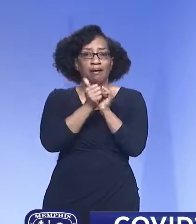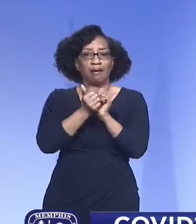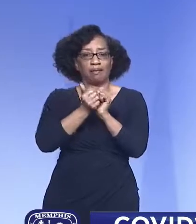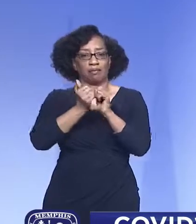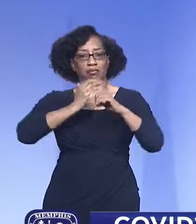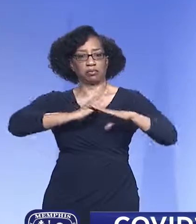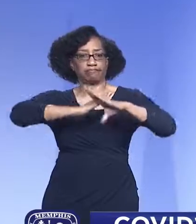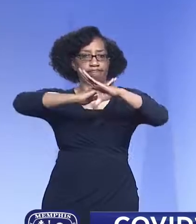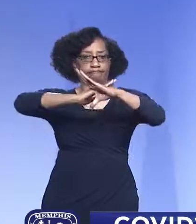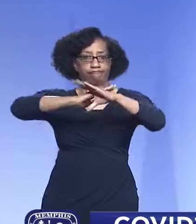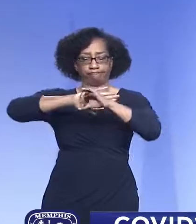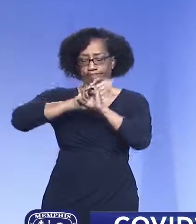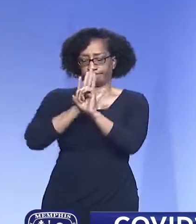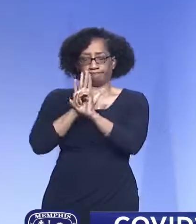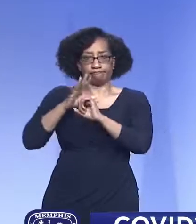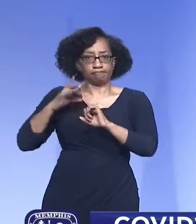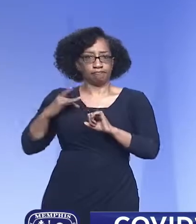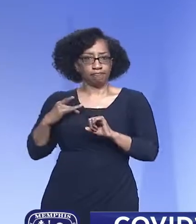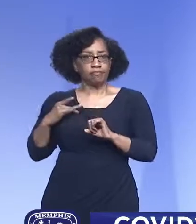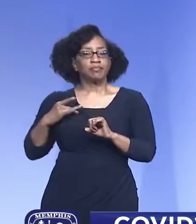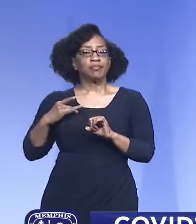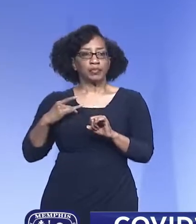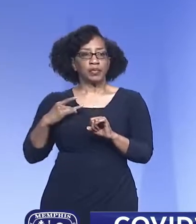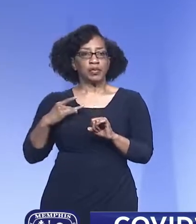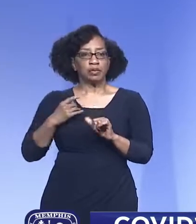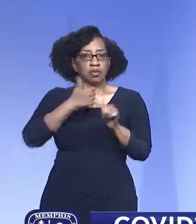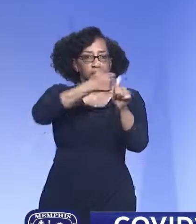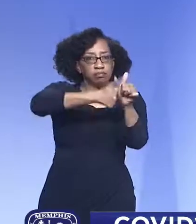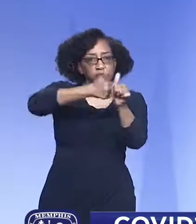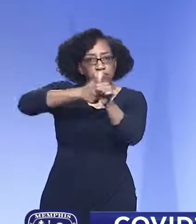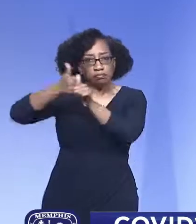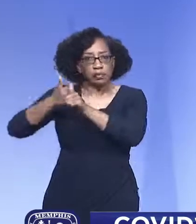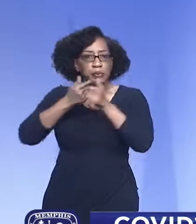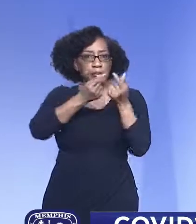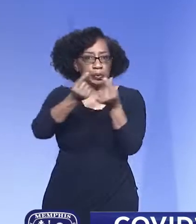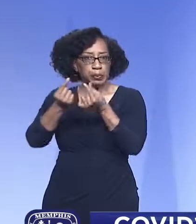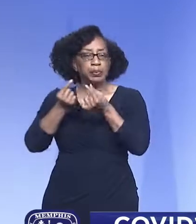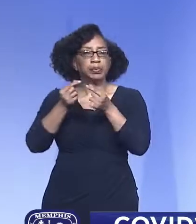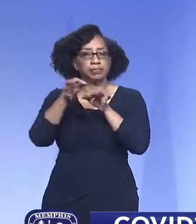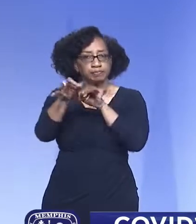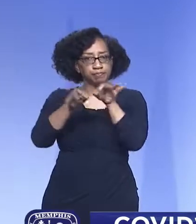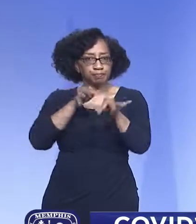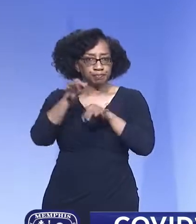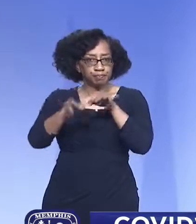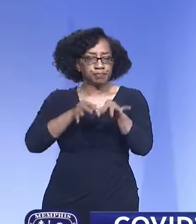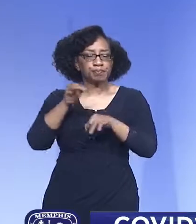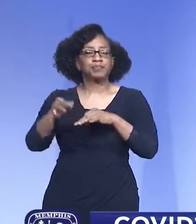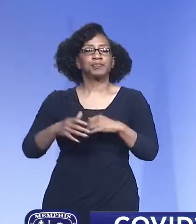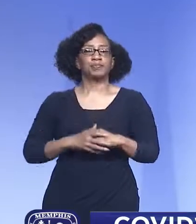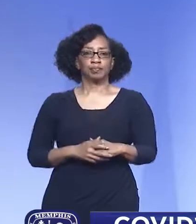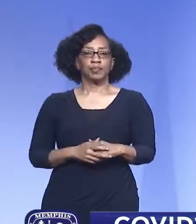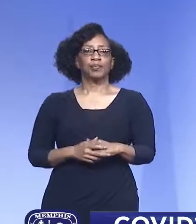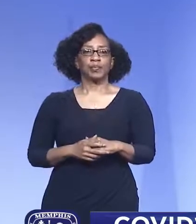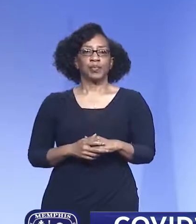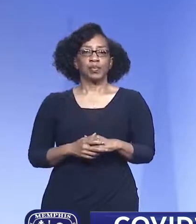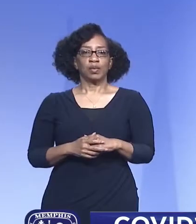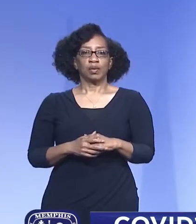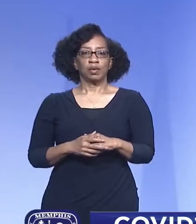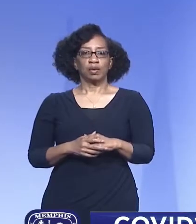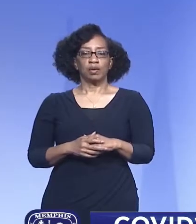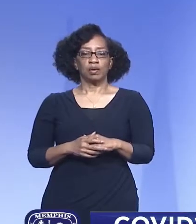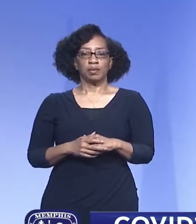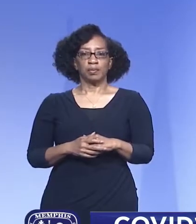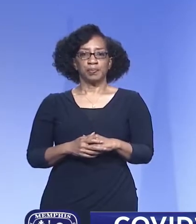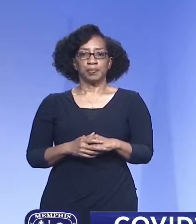preventive measures that you as an individual should make and should incorporate and